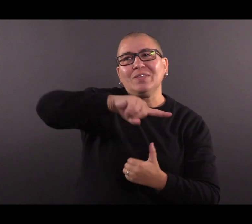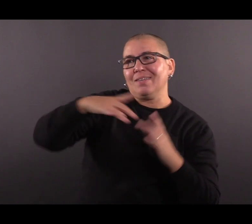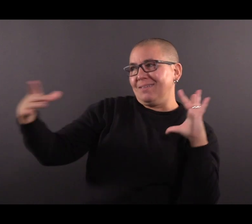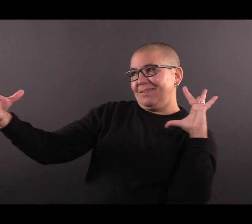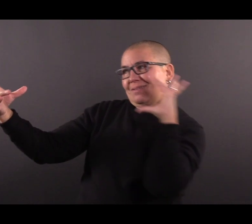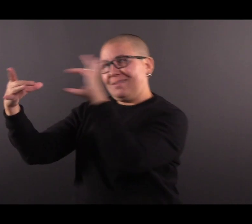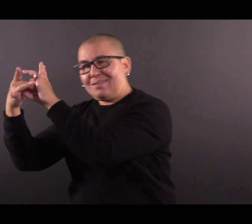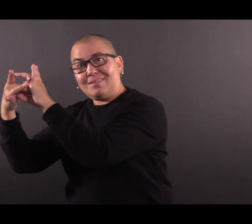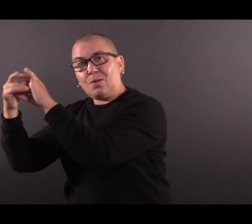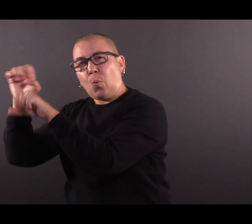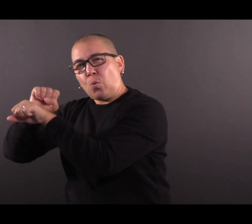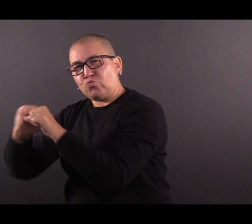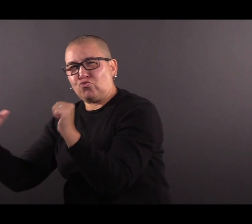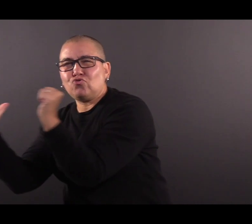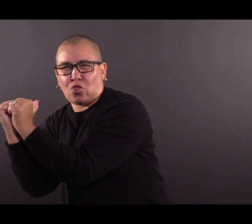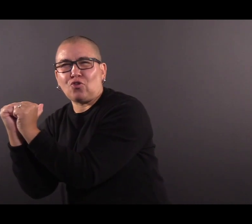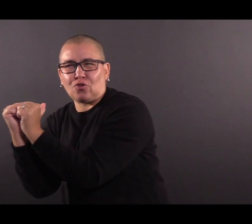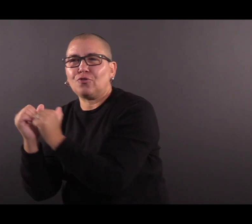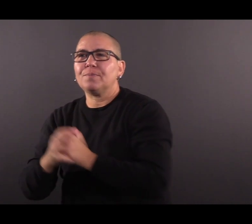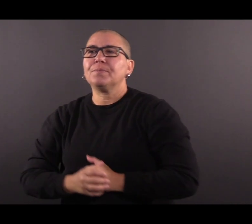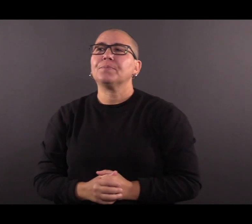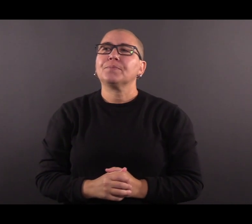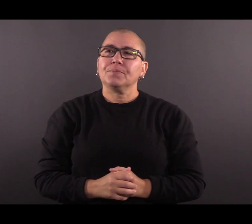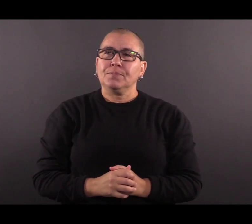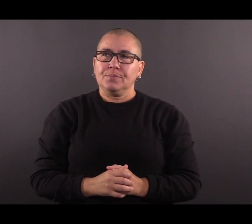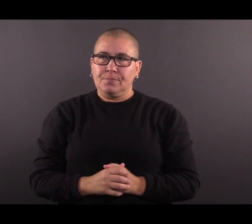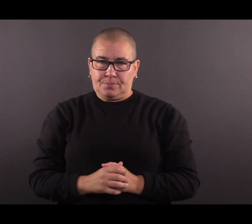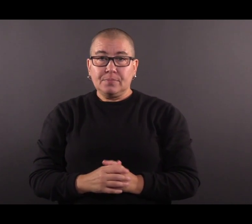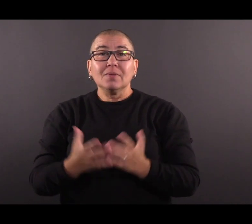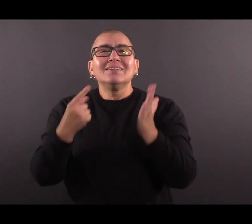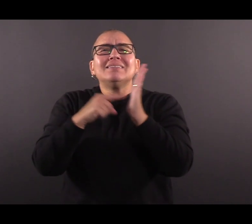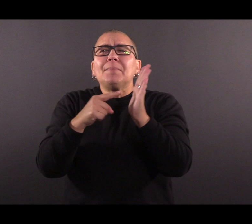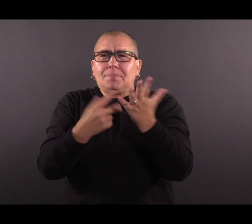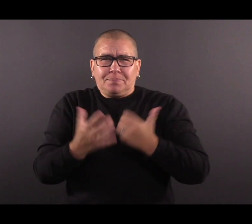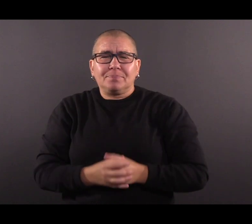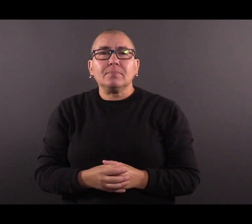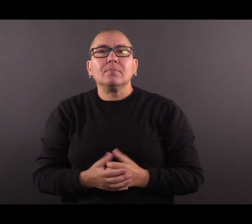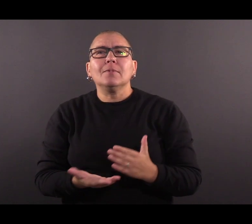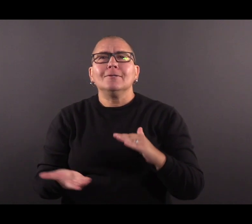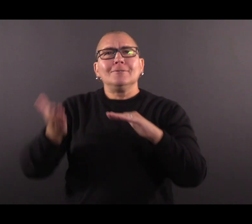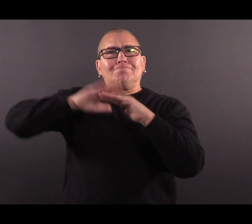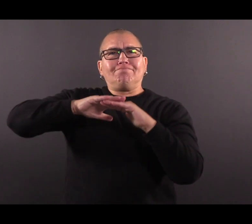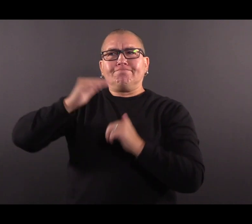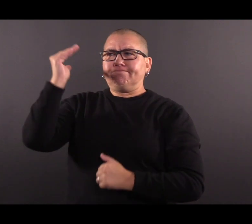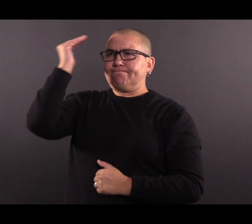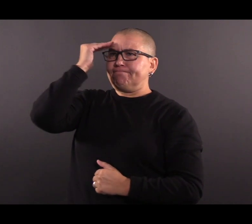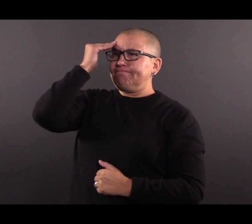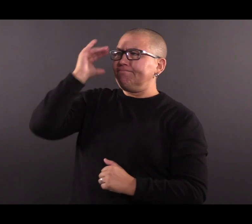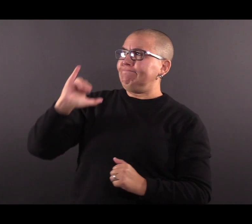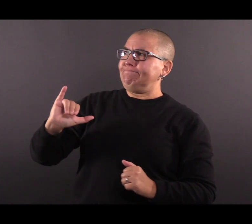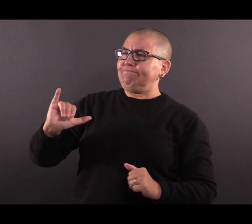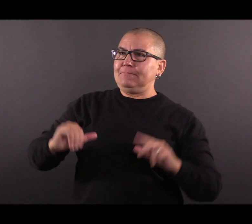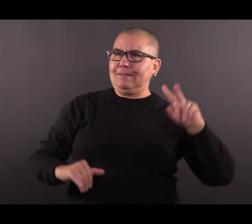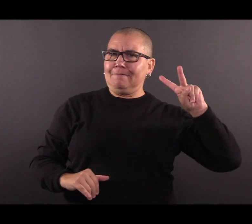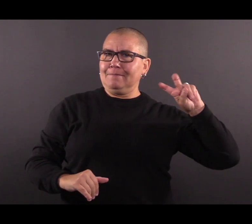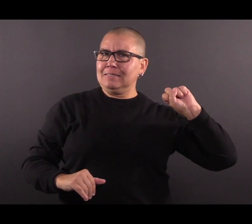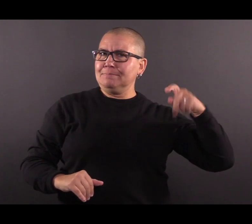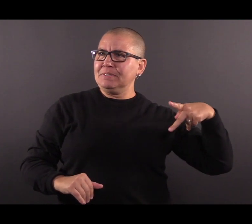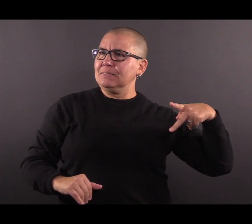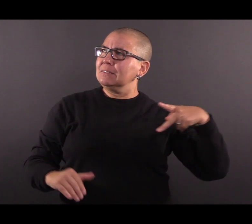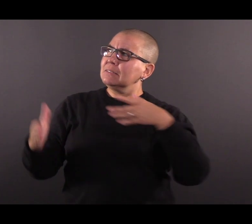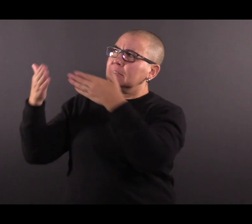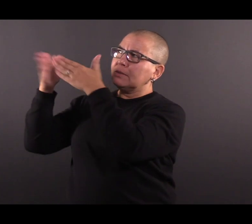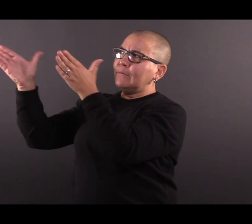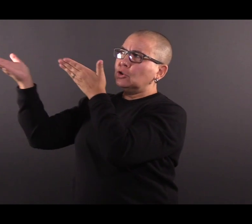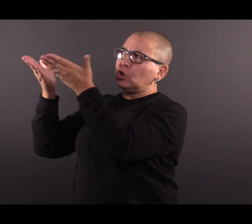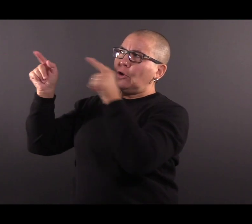work into the mainstream work of the COC. For example, increased familiarity and interaction